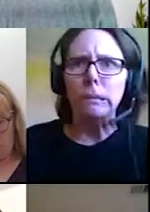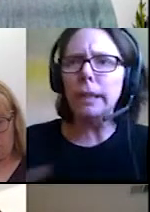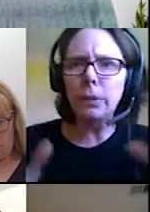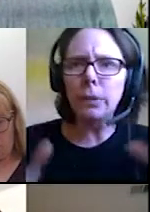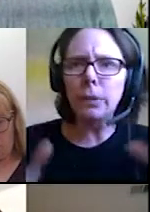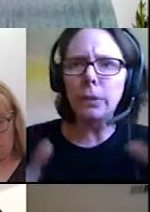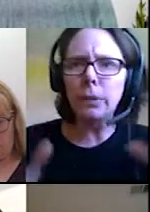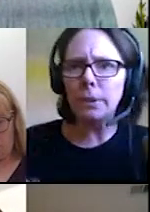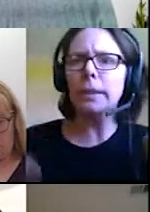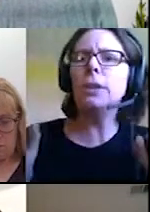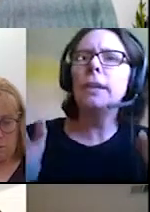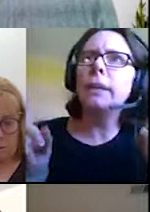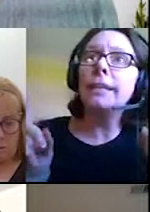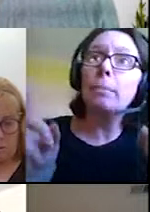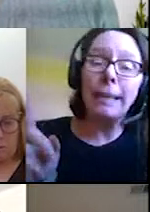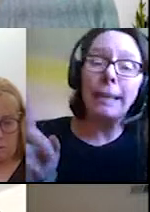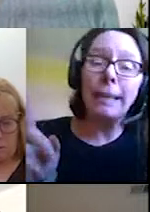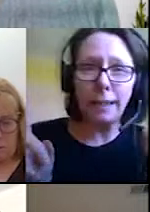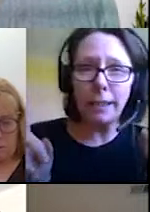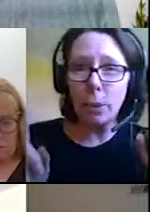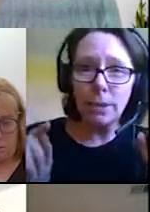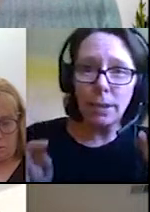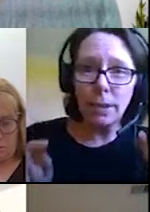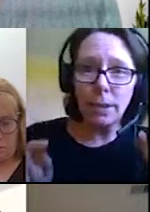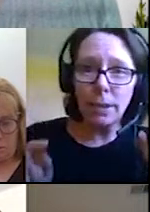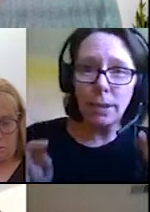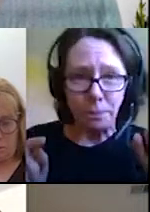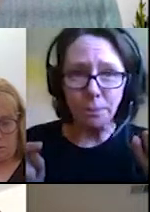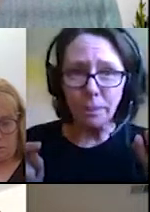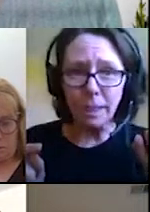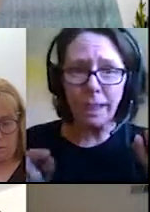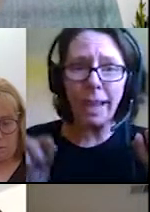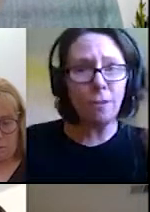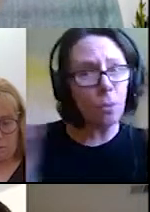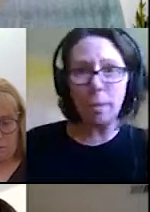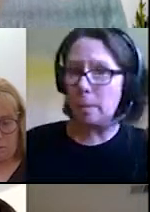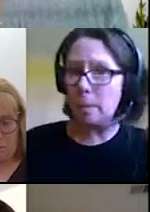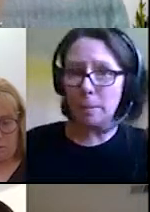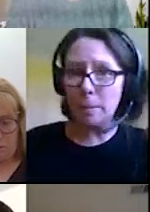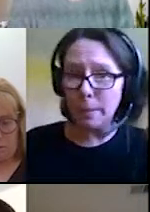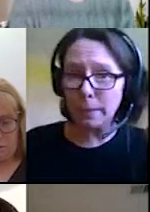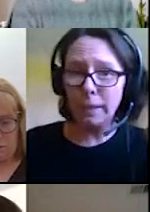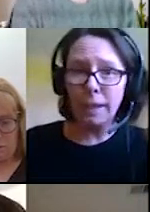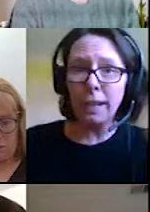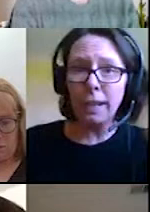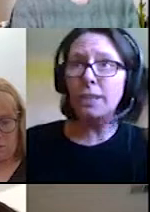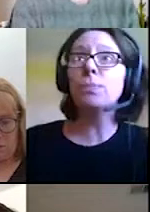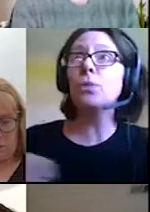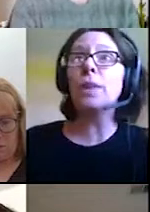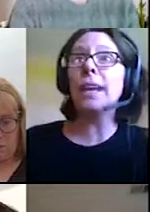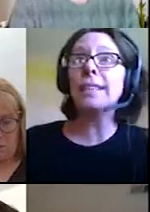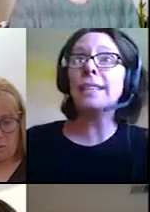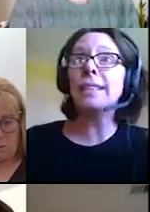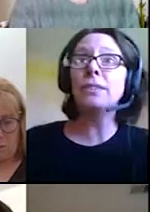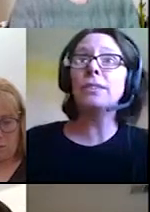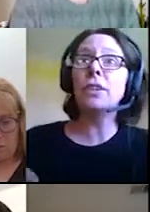long link, which you won't be able to click on, but there's a bit.ly link at the top of the slide there. If you want to grab a pen and paper and just